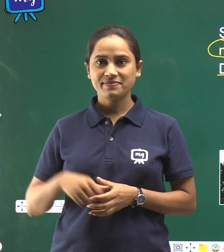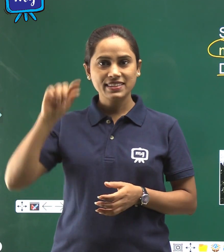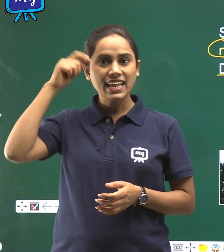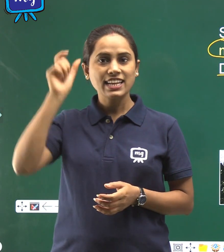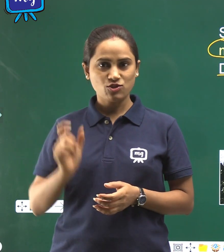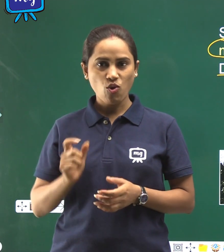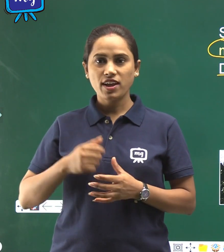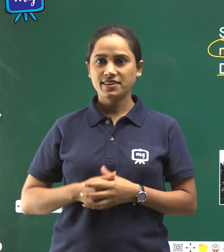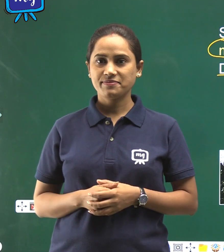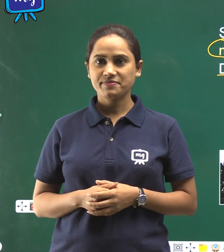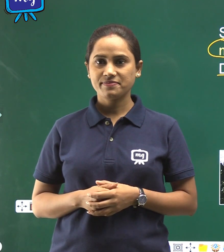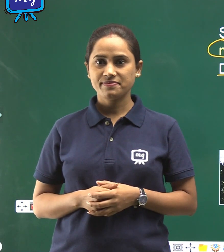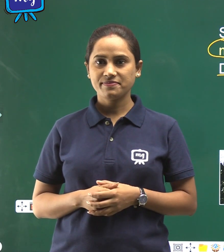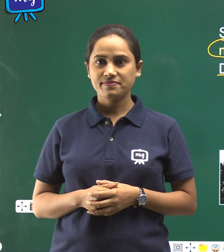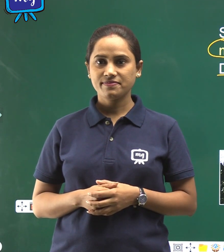destroy,